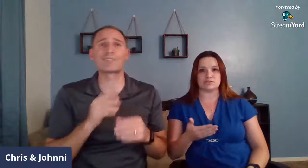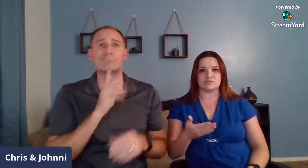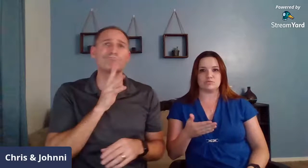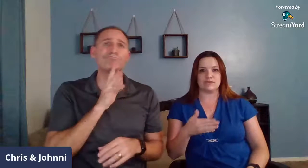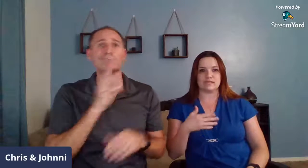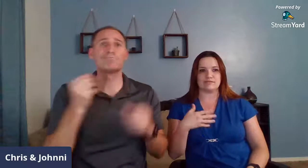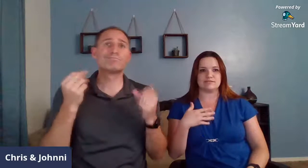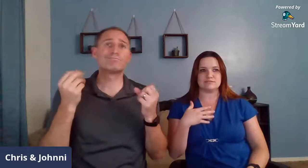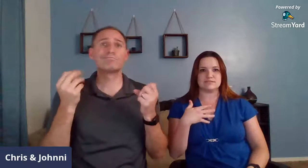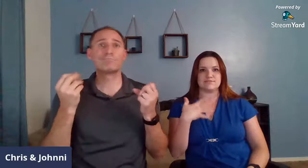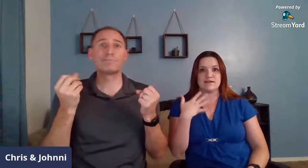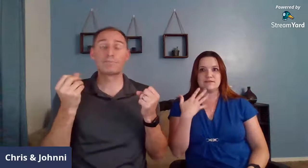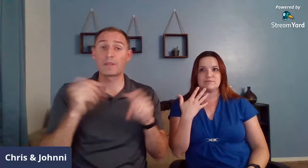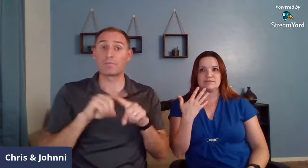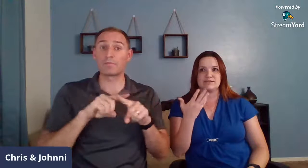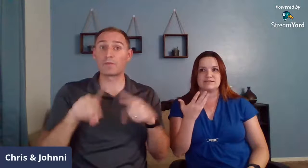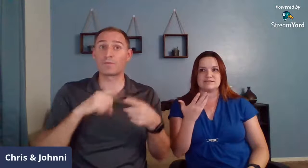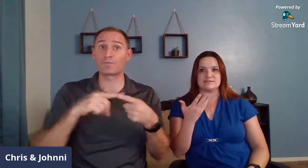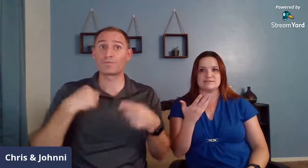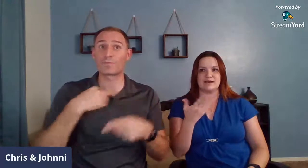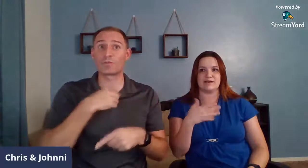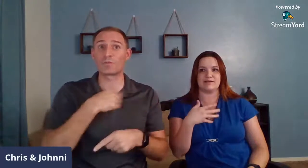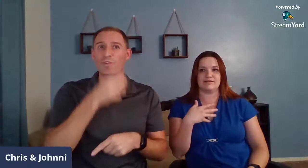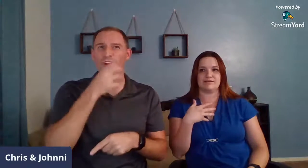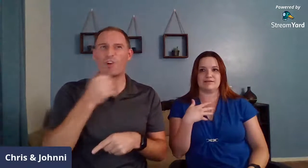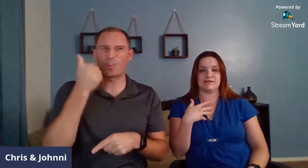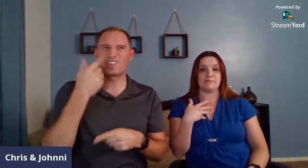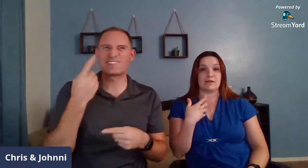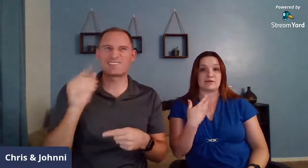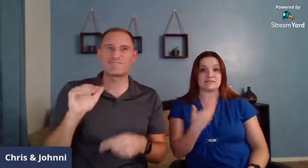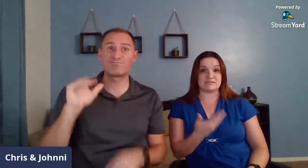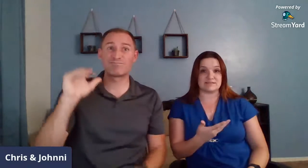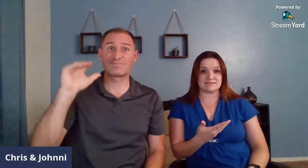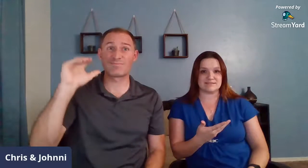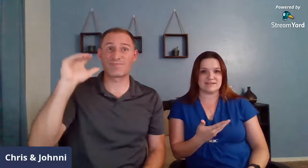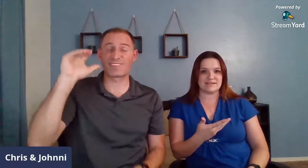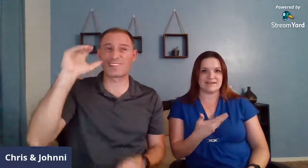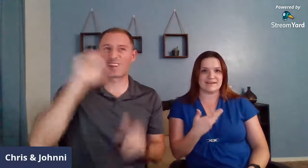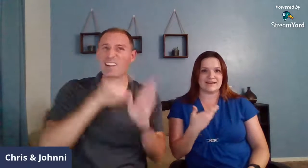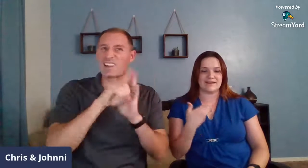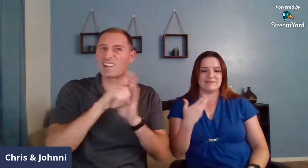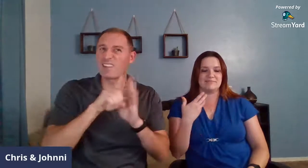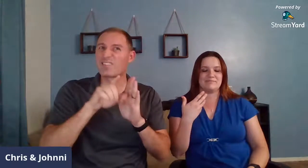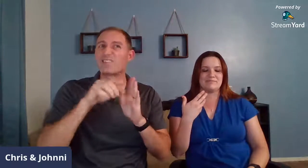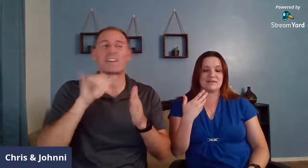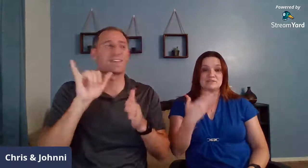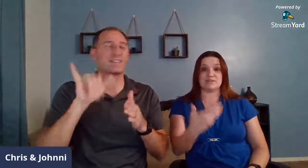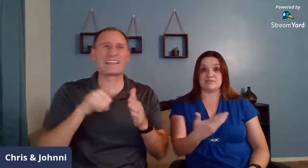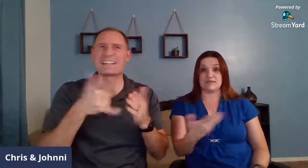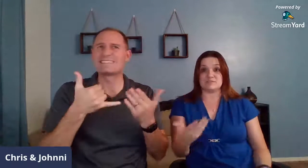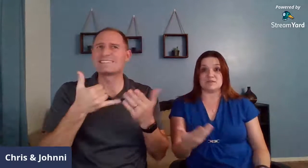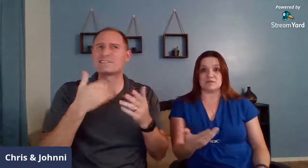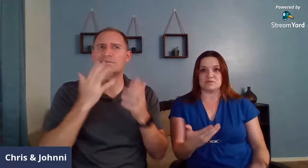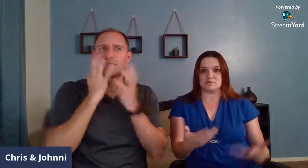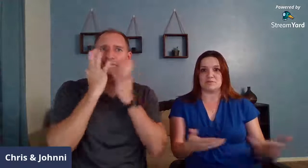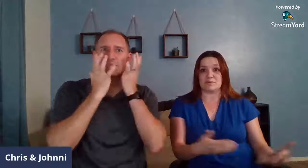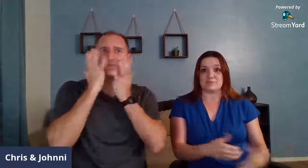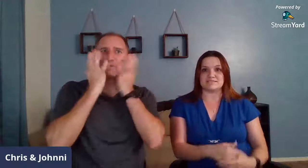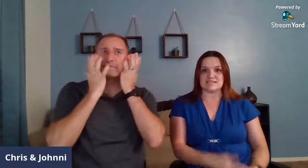older, we develop this embarrassment as we get older when we make mistakes